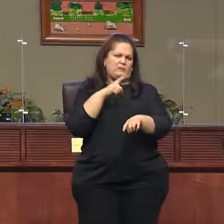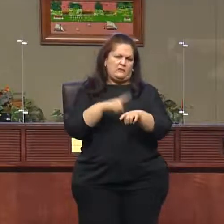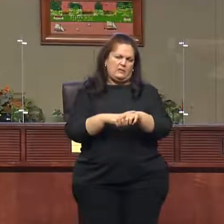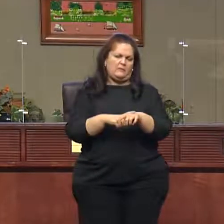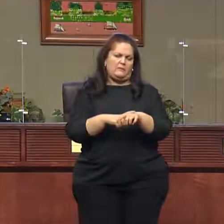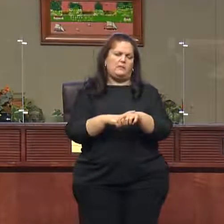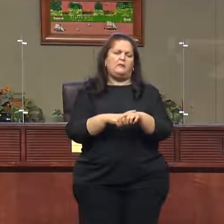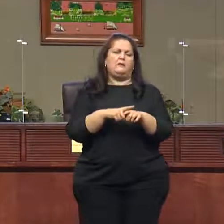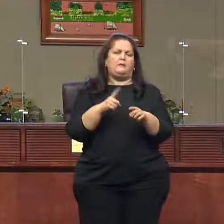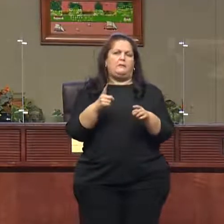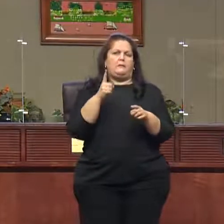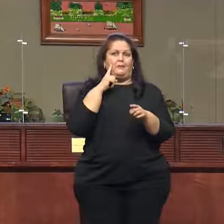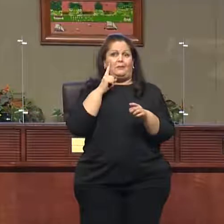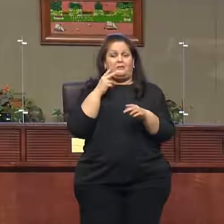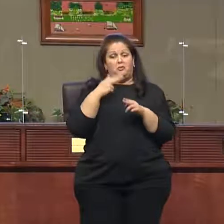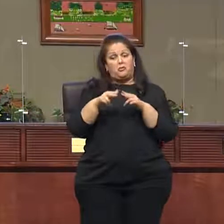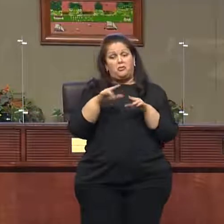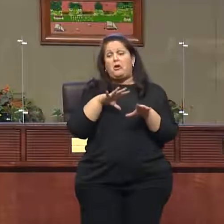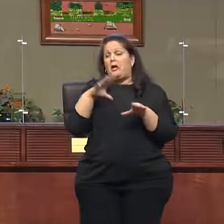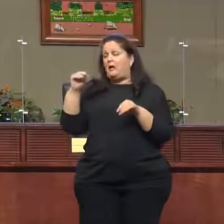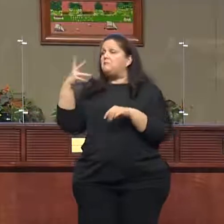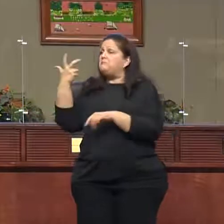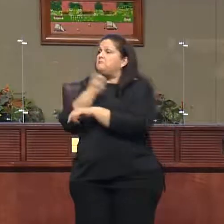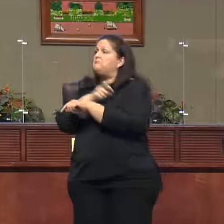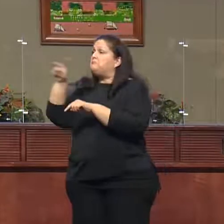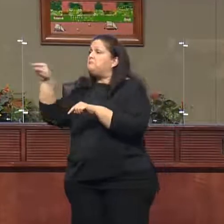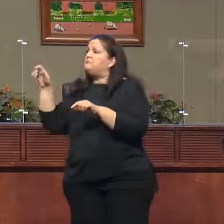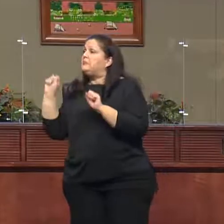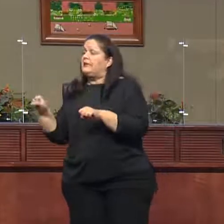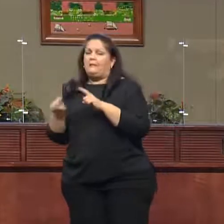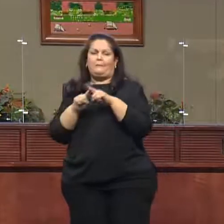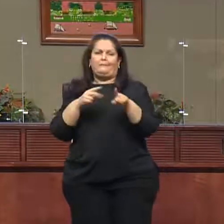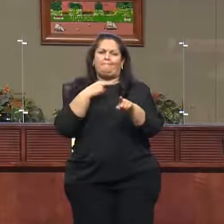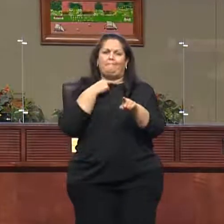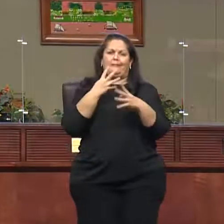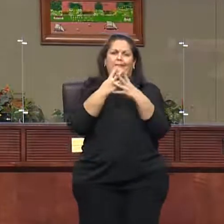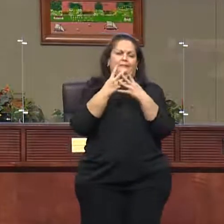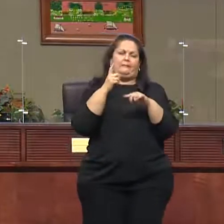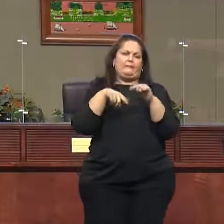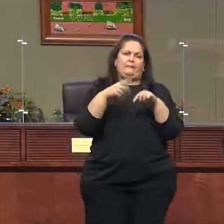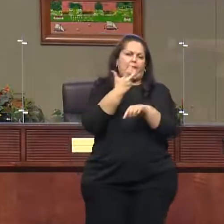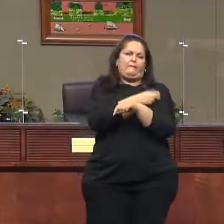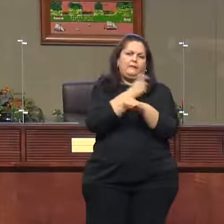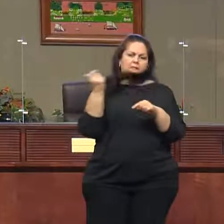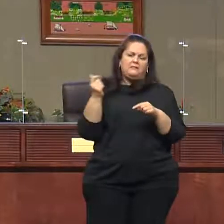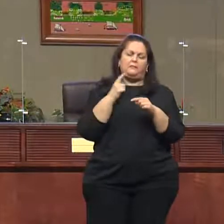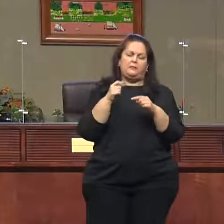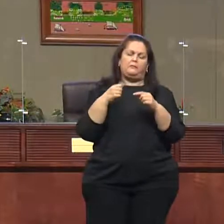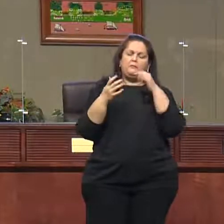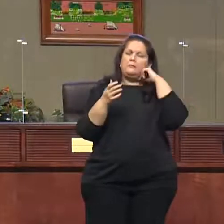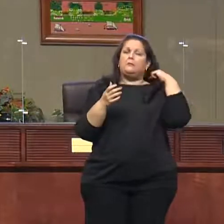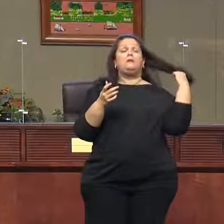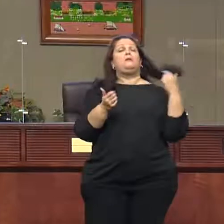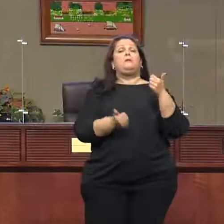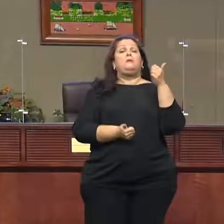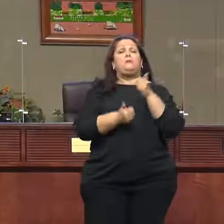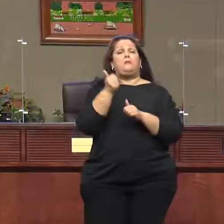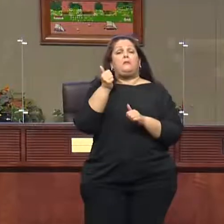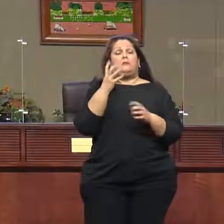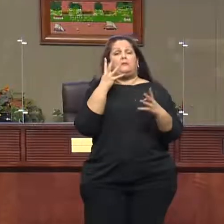have the opportunity to receive the vaccine while out in the community. As you all know, most of the